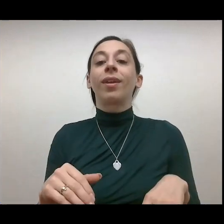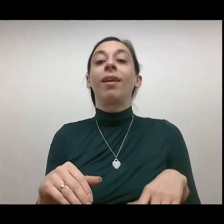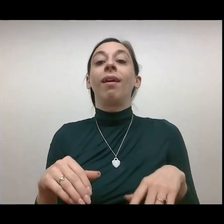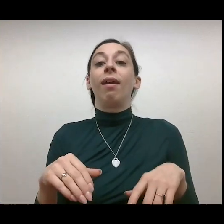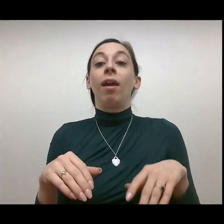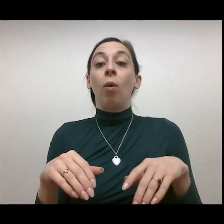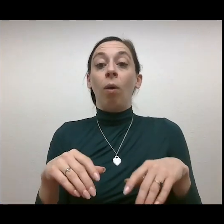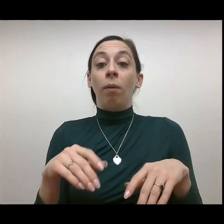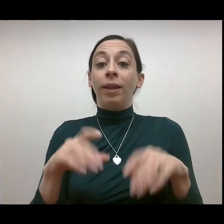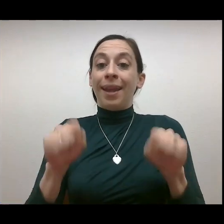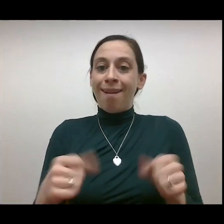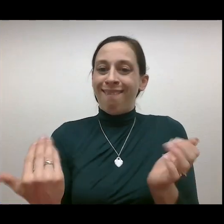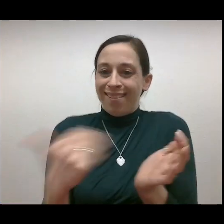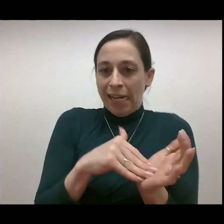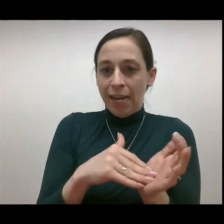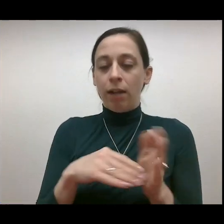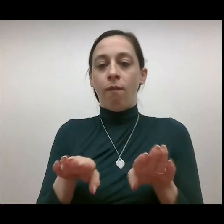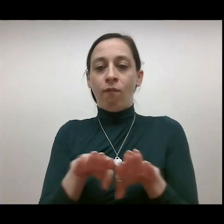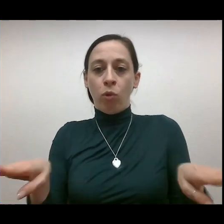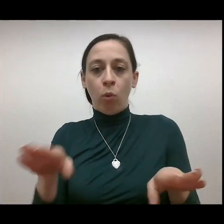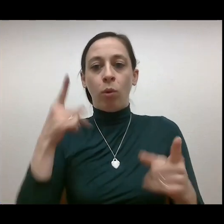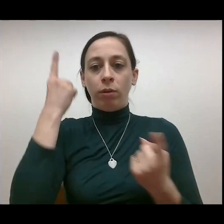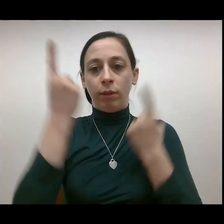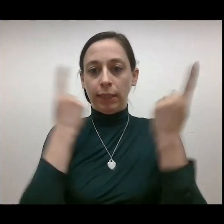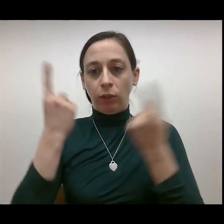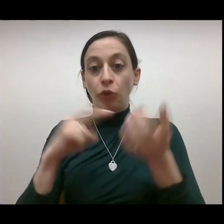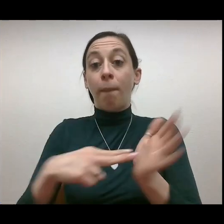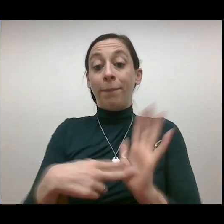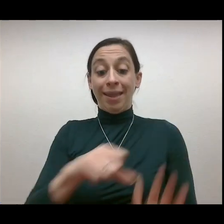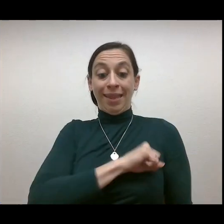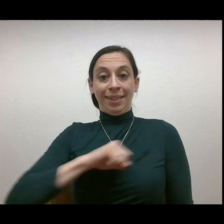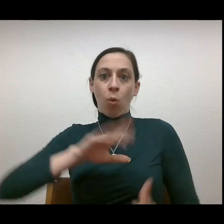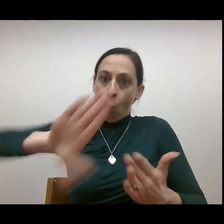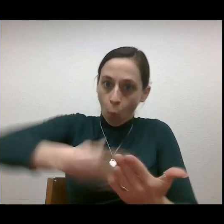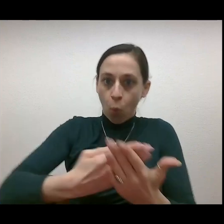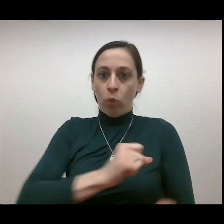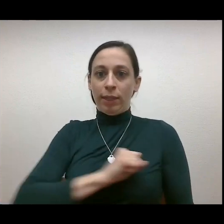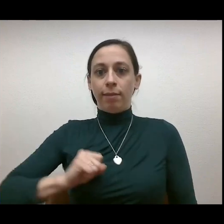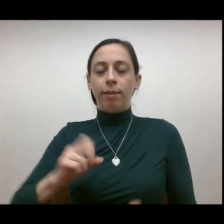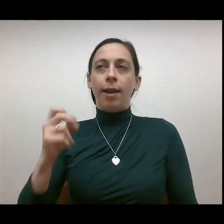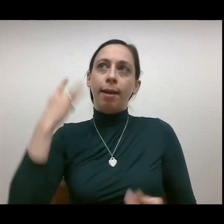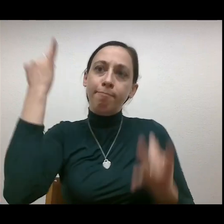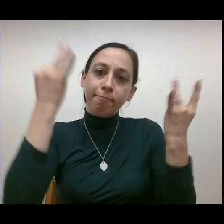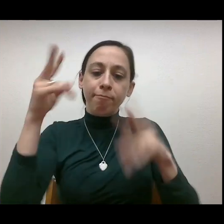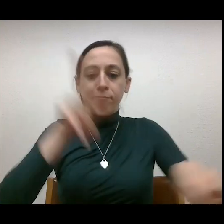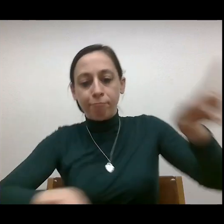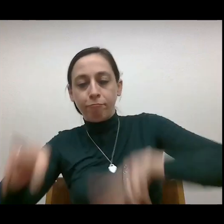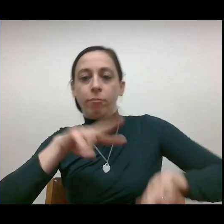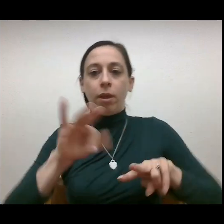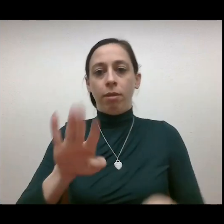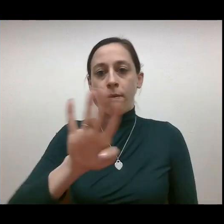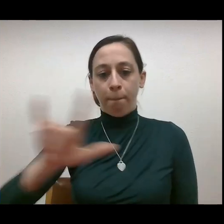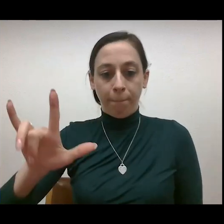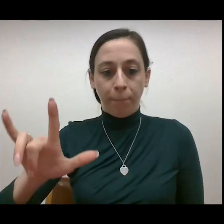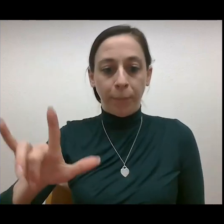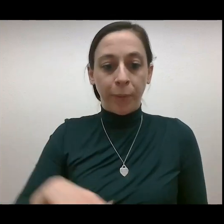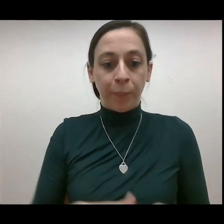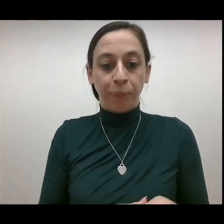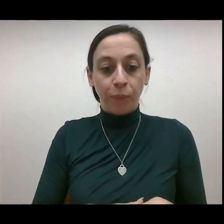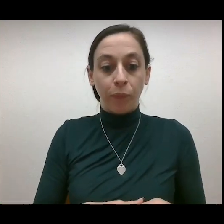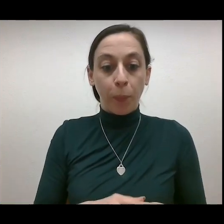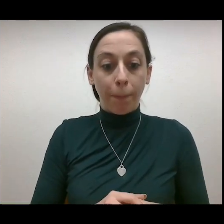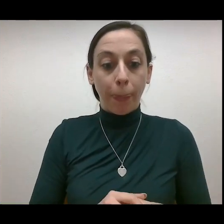If it proceeds to the next stage, called floor consideration, where the entire Senate can read and consider the